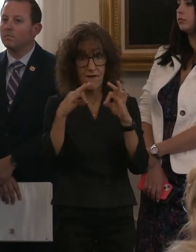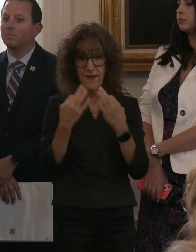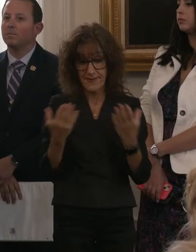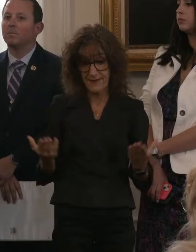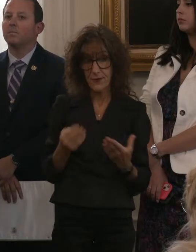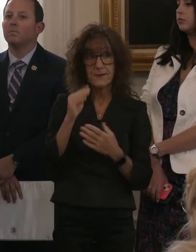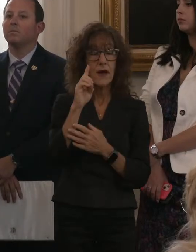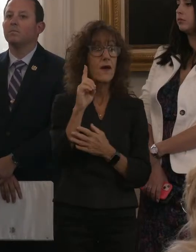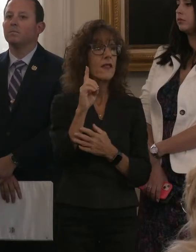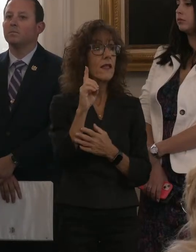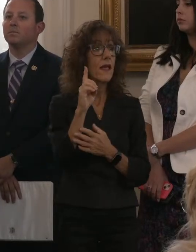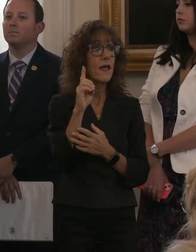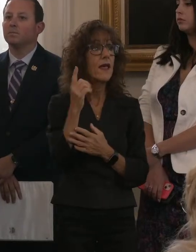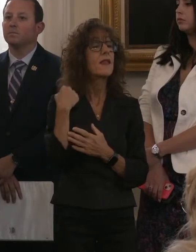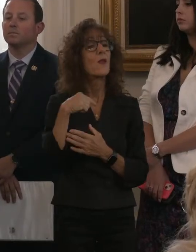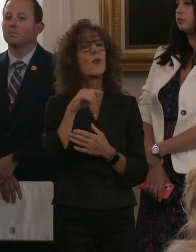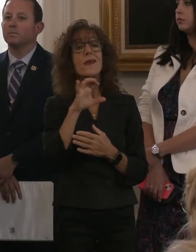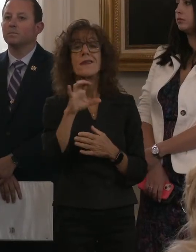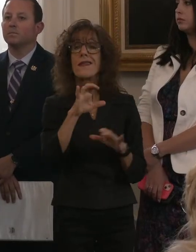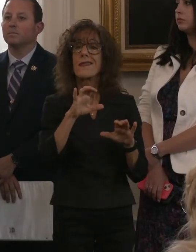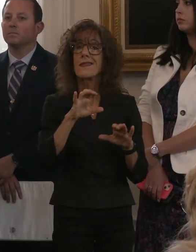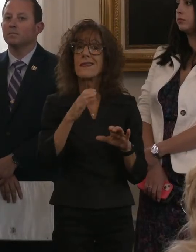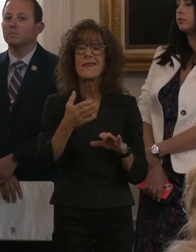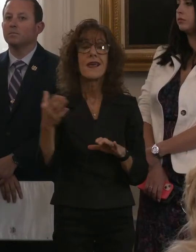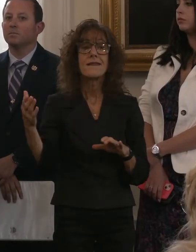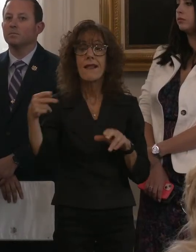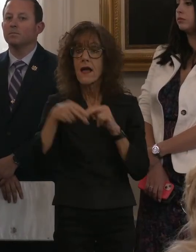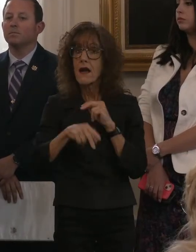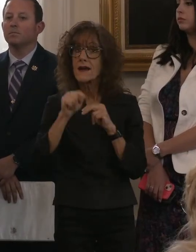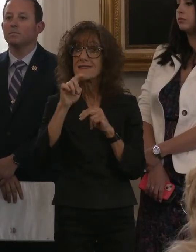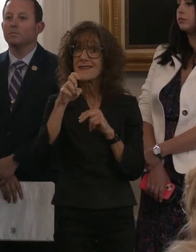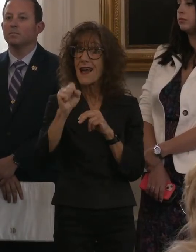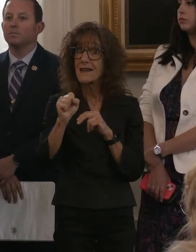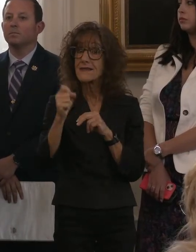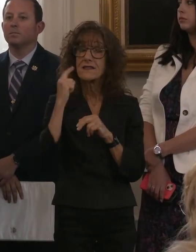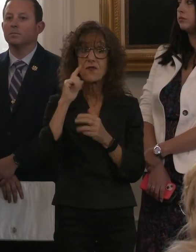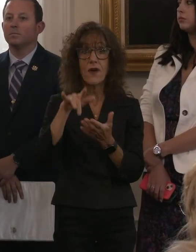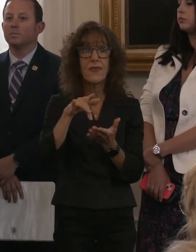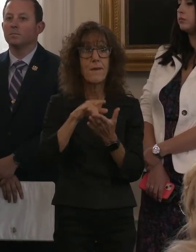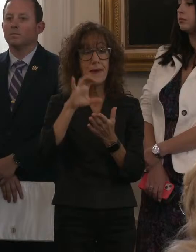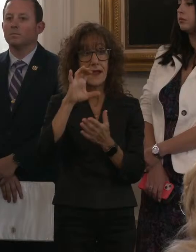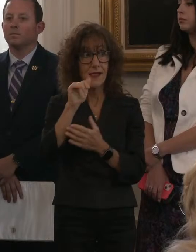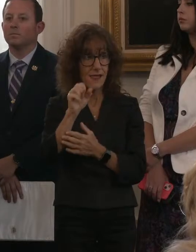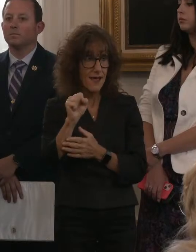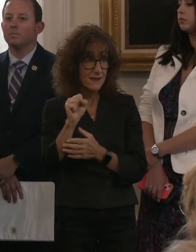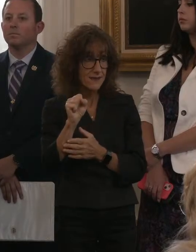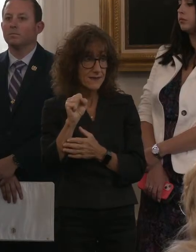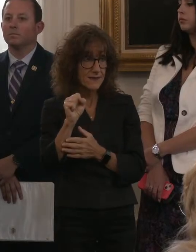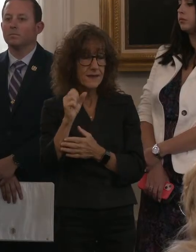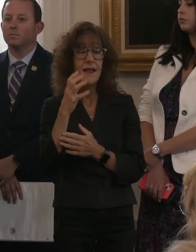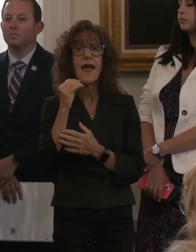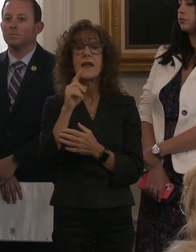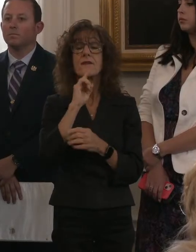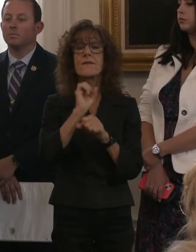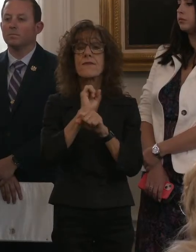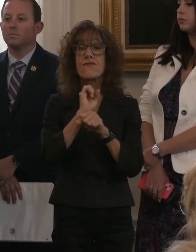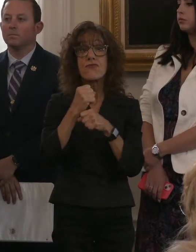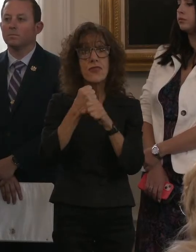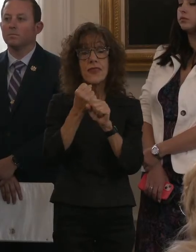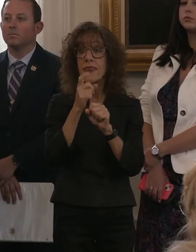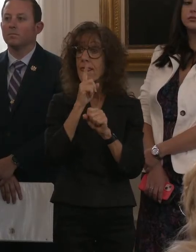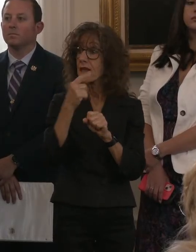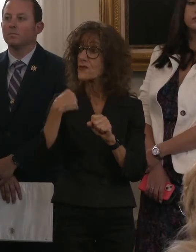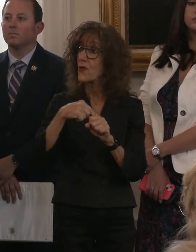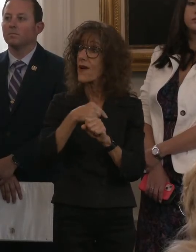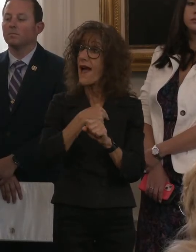Maryland, we did things like cut taxes for the middle class and actually ensured that we have